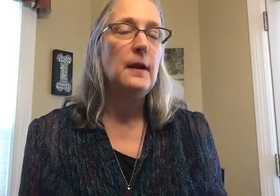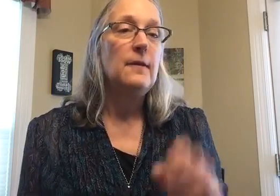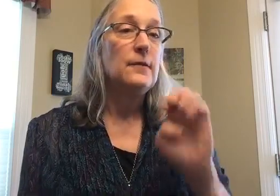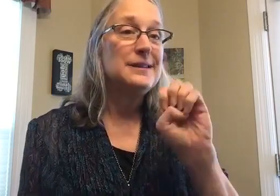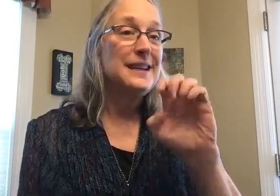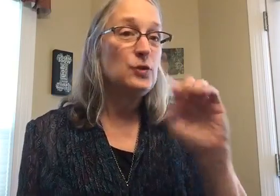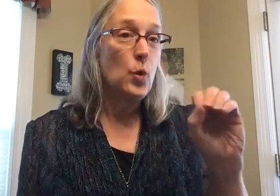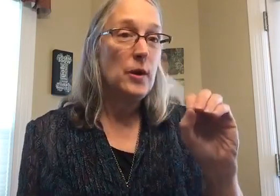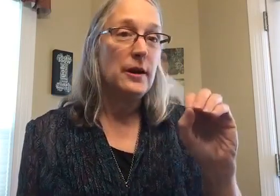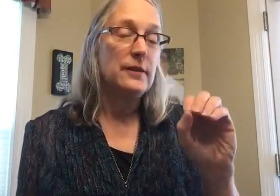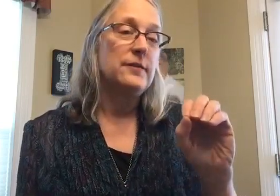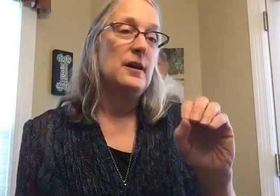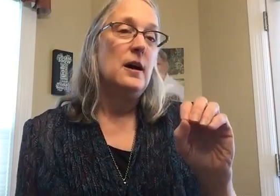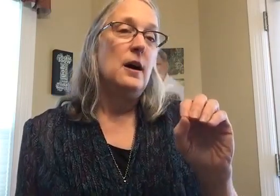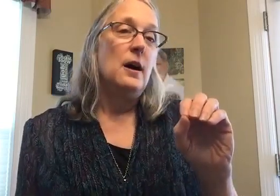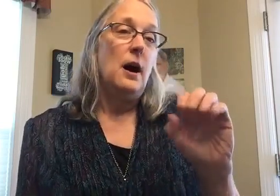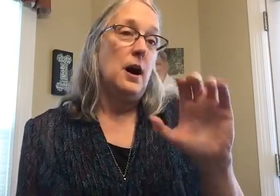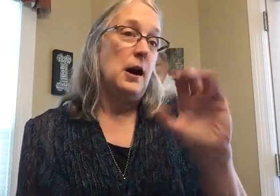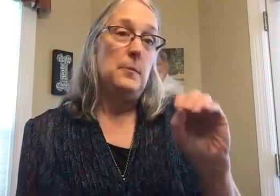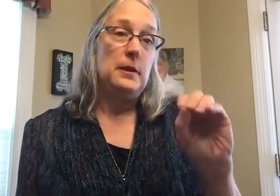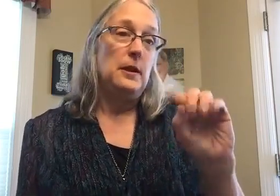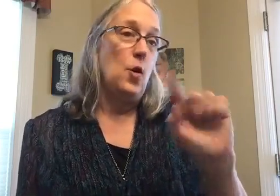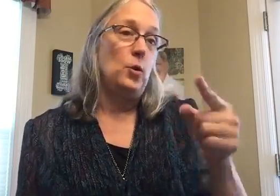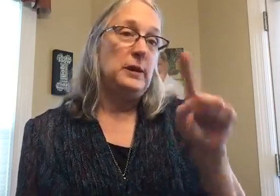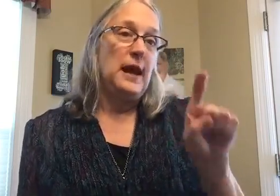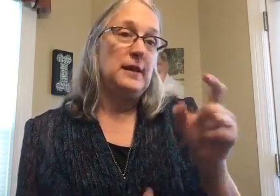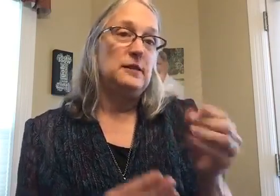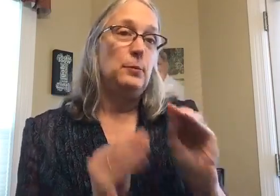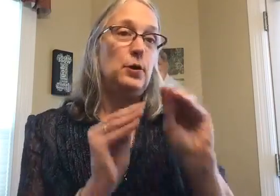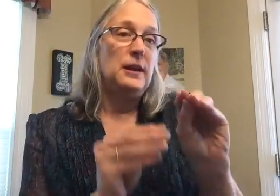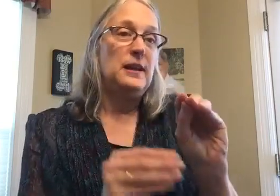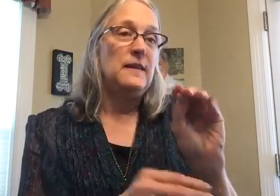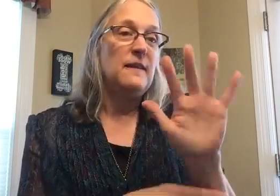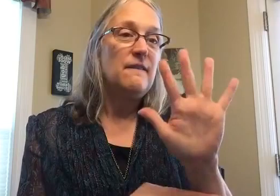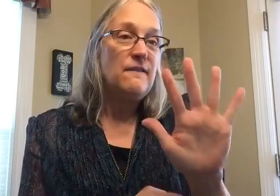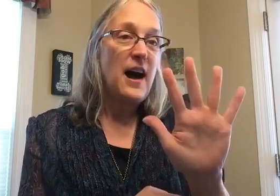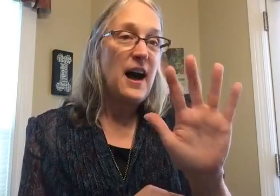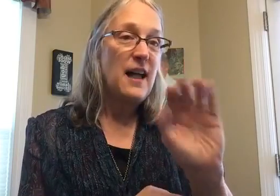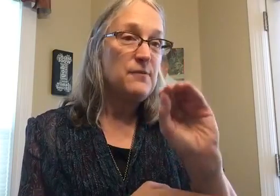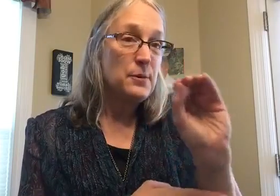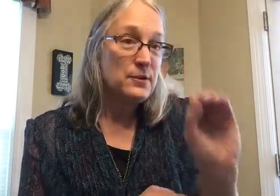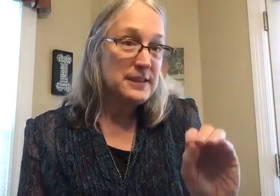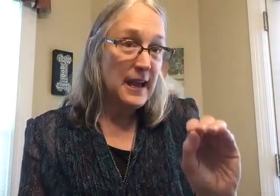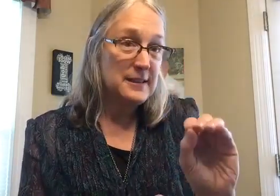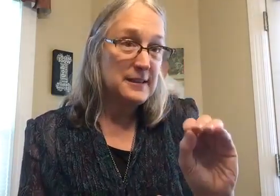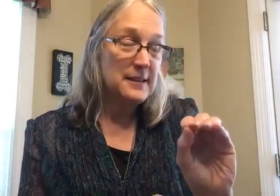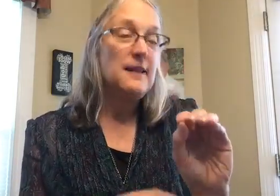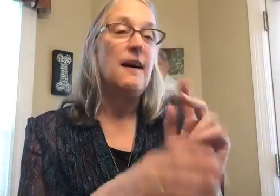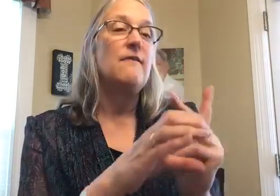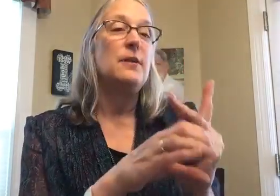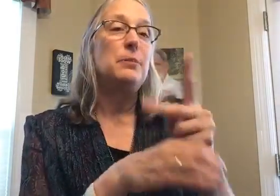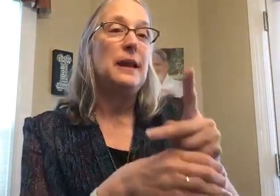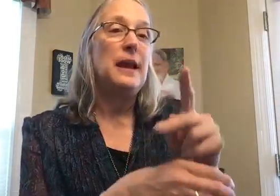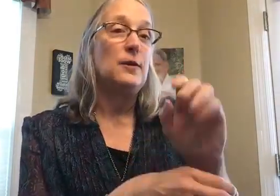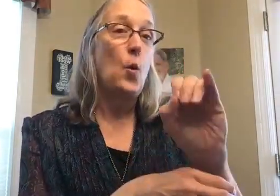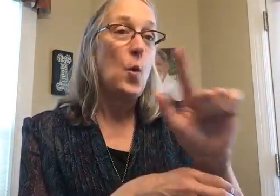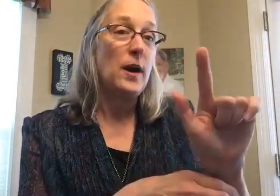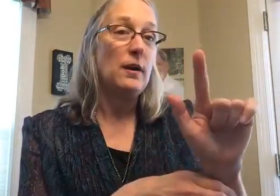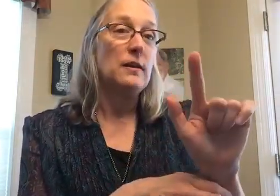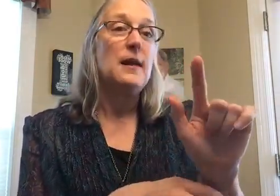for essential oils, a company only has to put in 5% of the plant oil,